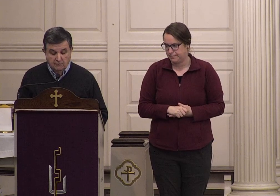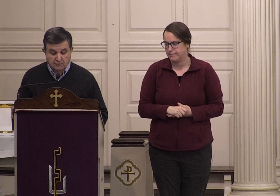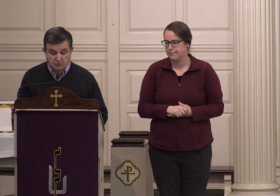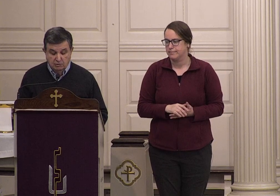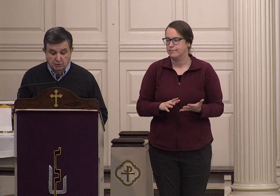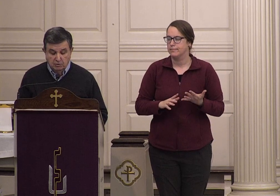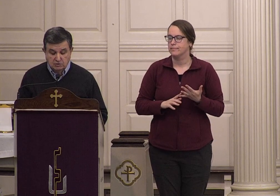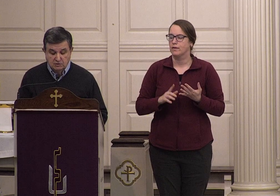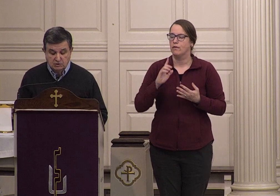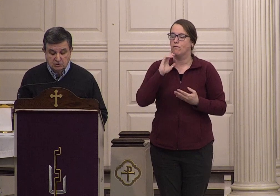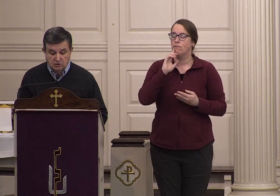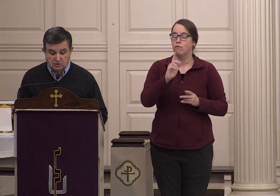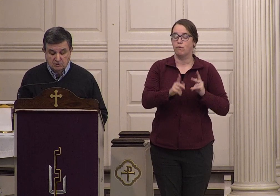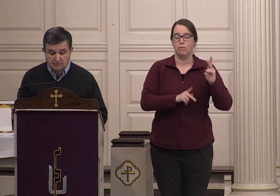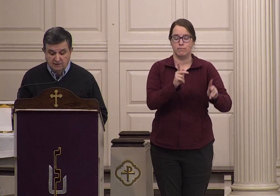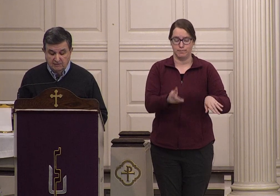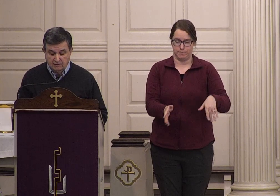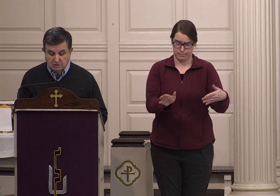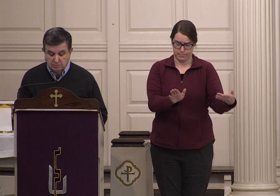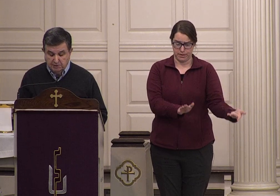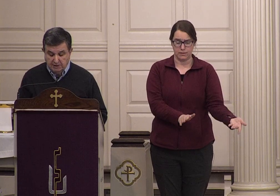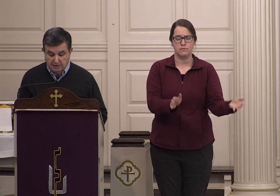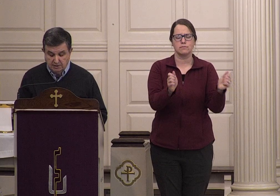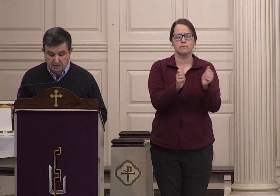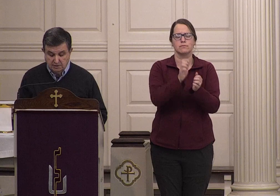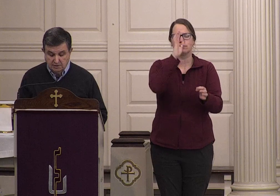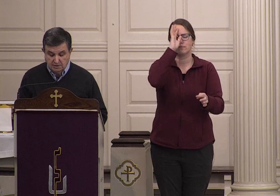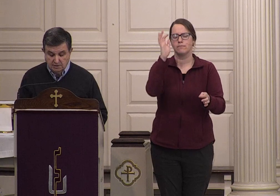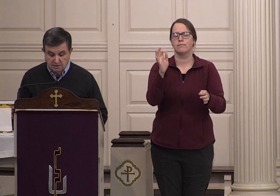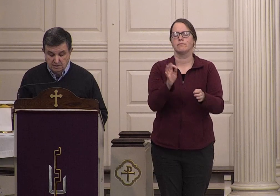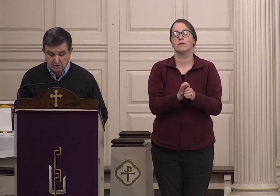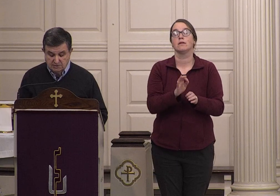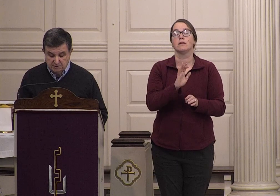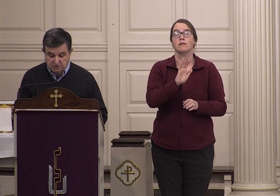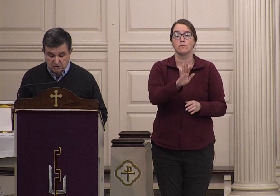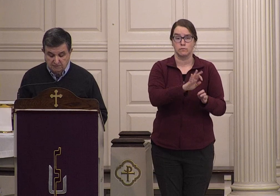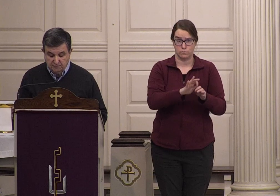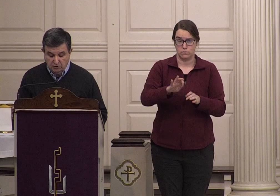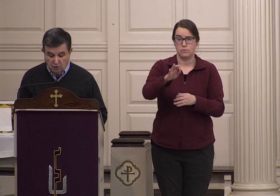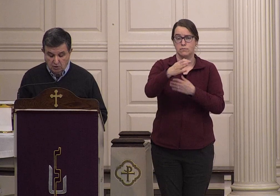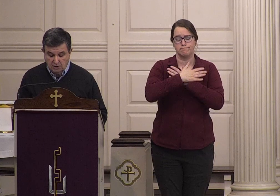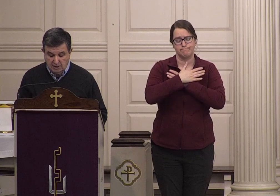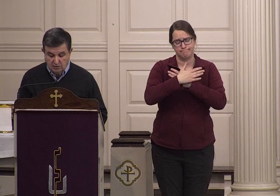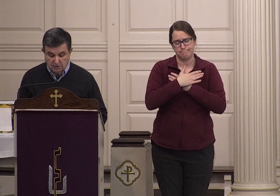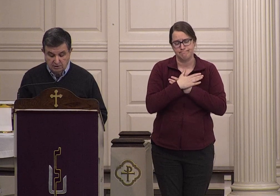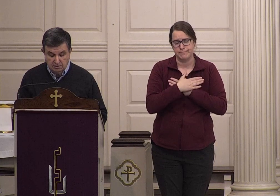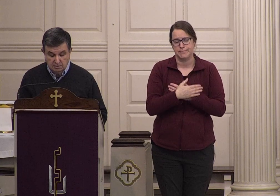For the repose of the souls of the faithful departed, especially for Noel Howland,